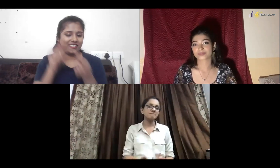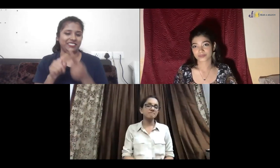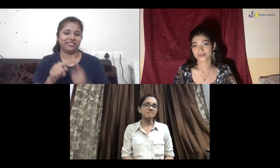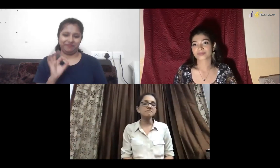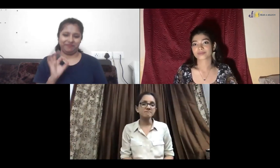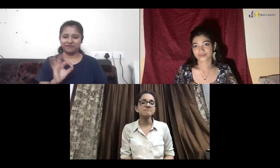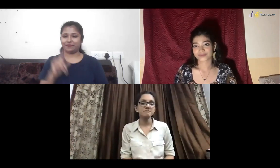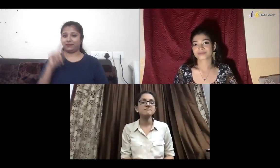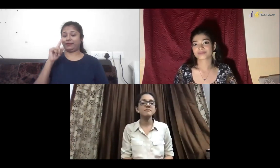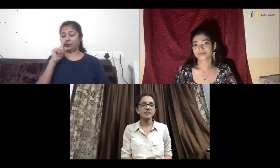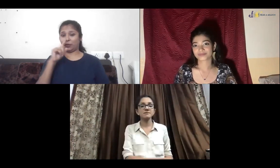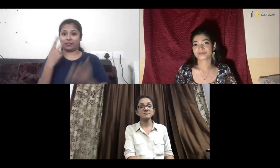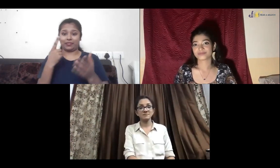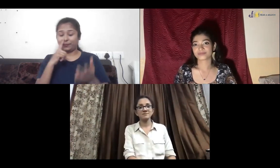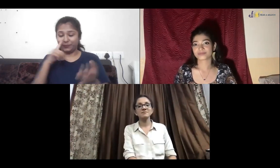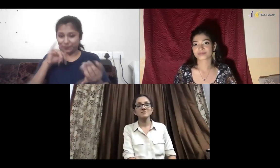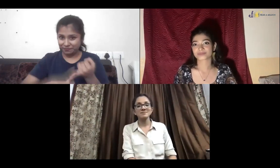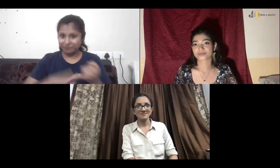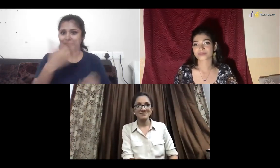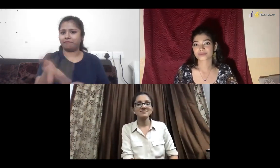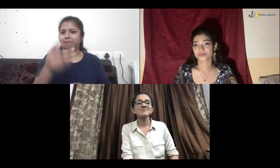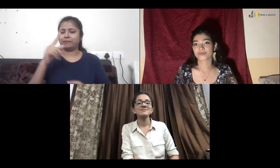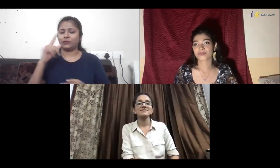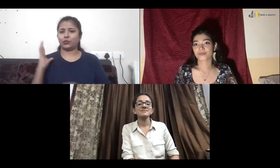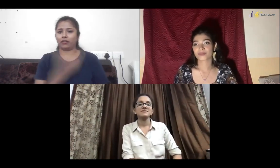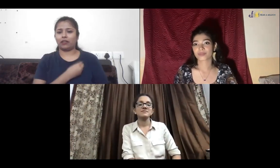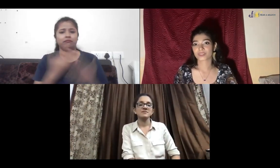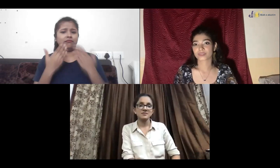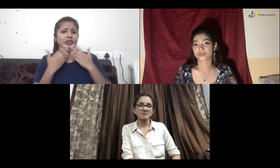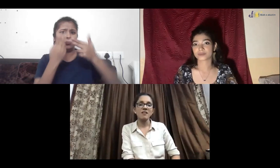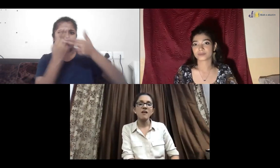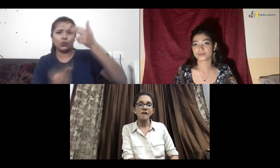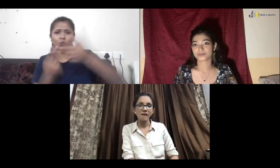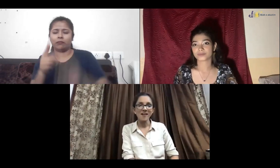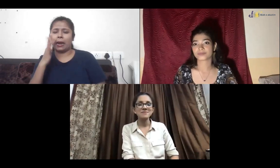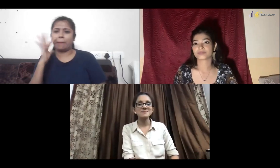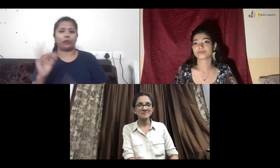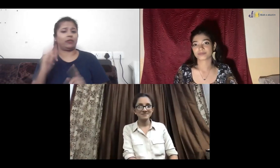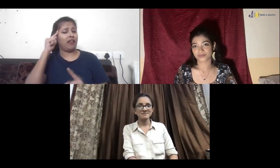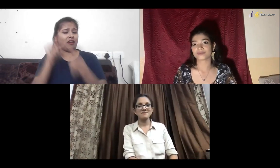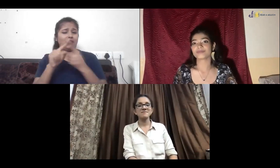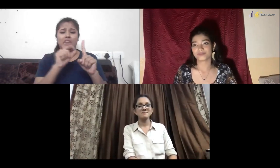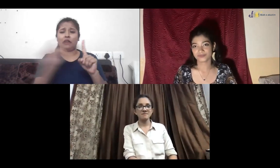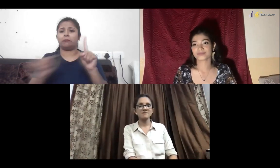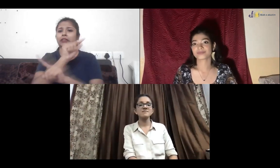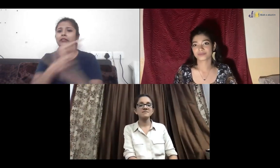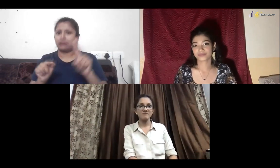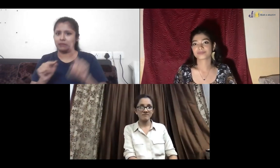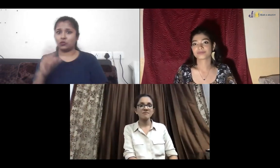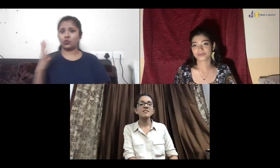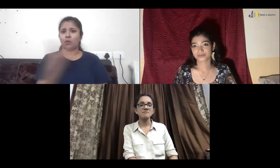should be aware of it. Right. So I agree with you. Surbi and Sweta, thank you so much. This is a